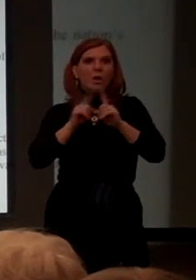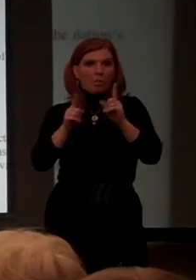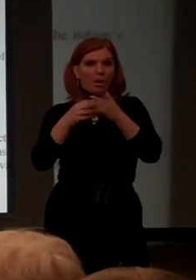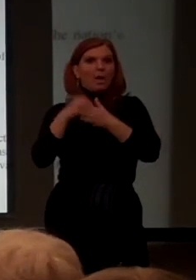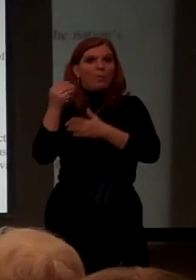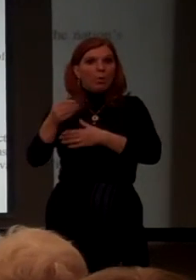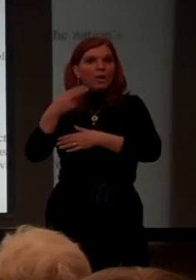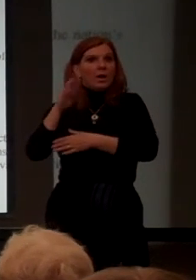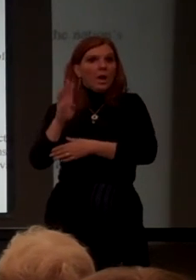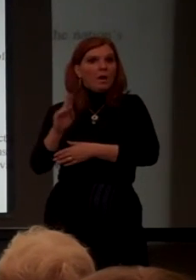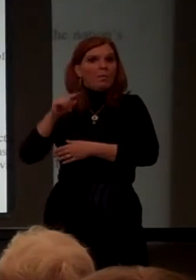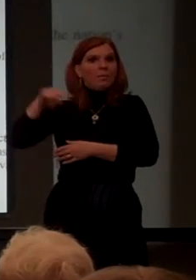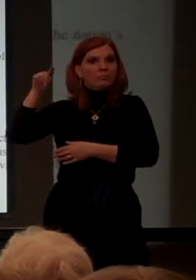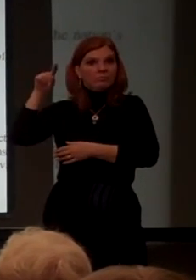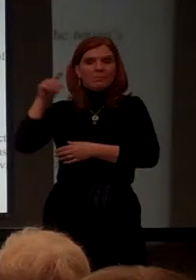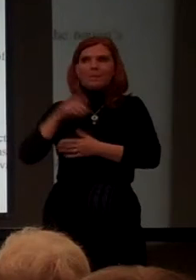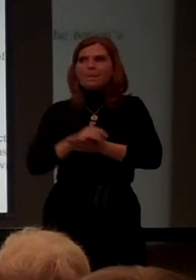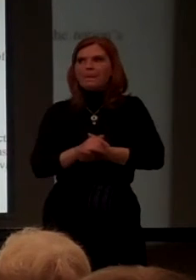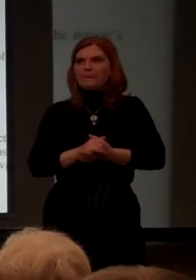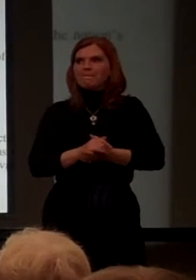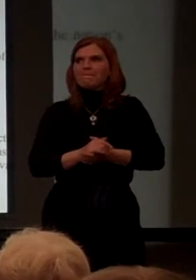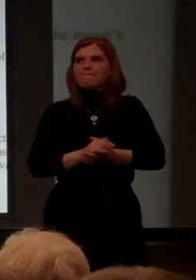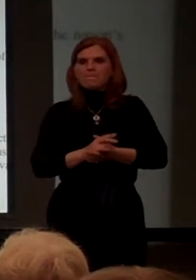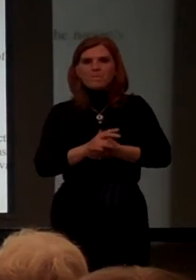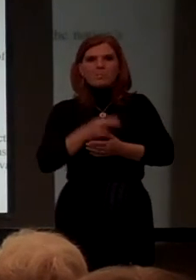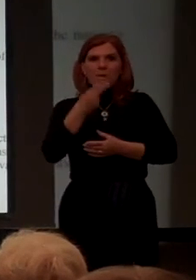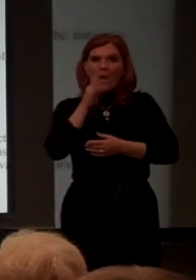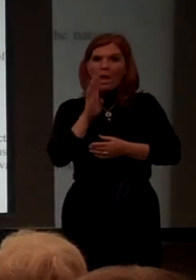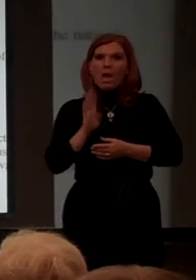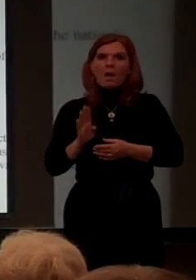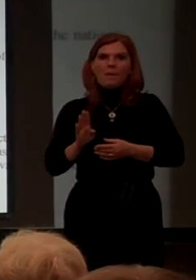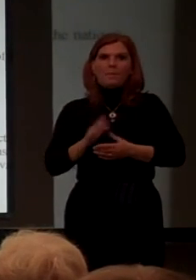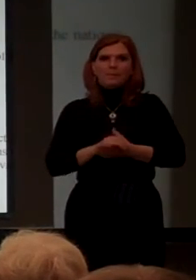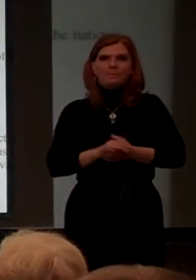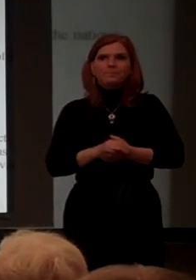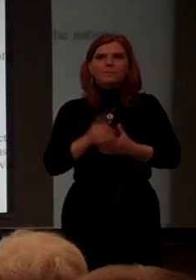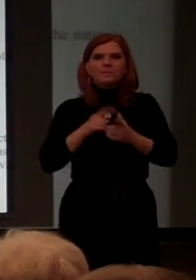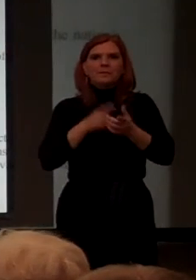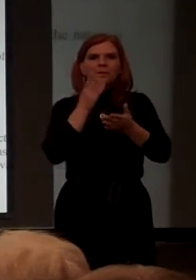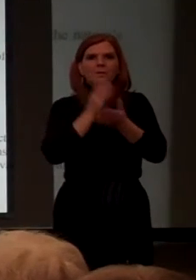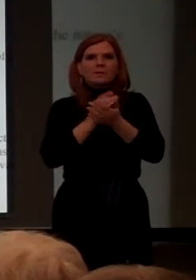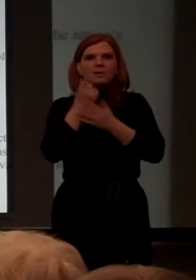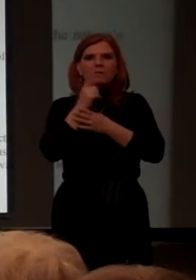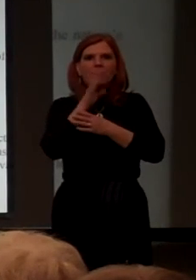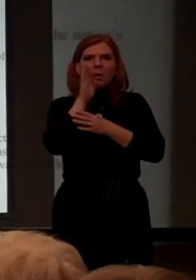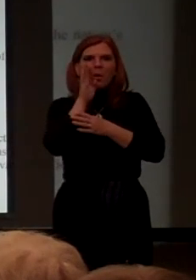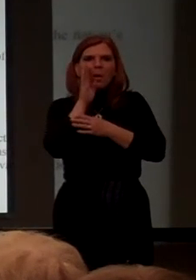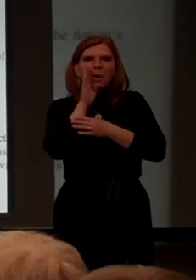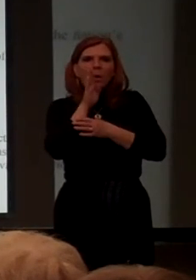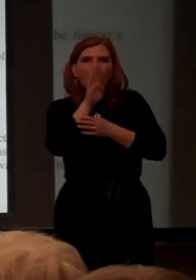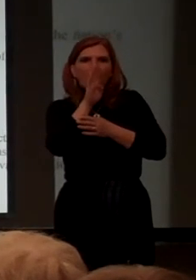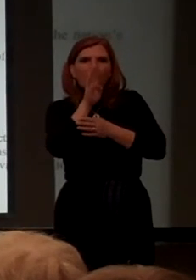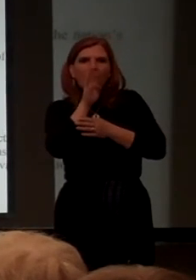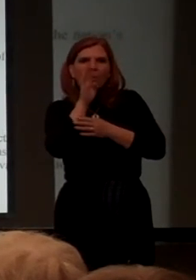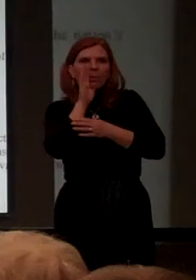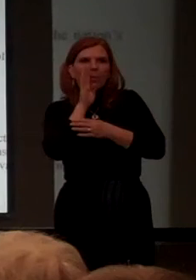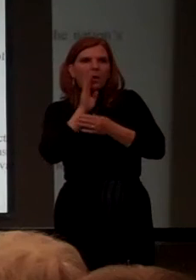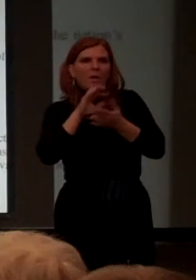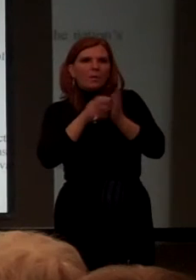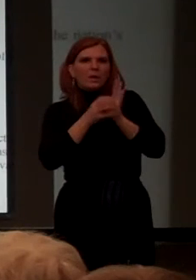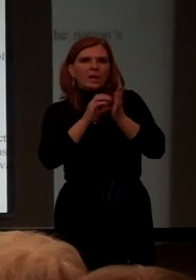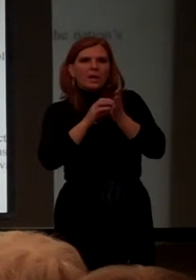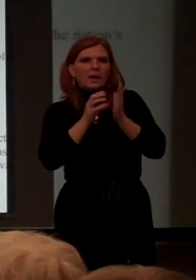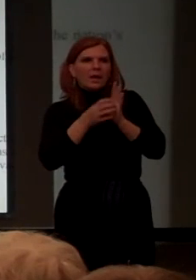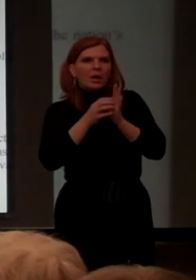where we bought it. At the Hub. And we'd stop for a brownie.